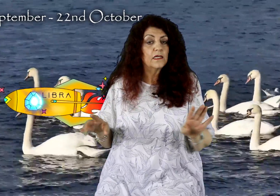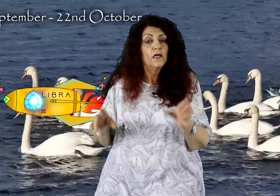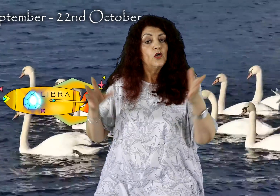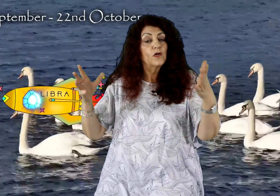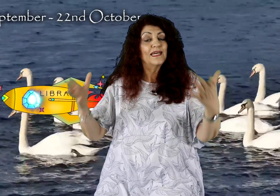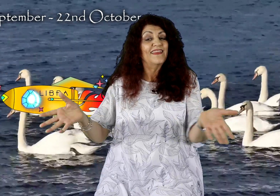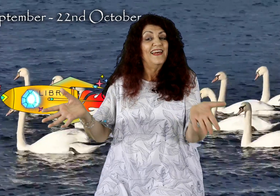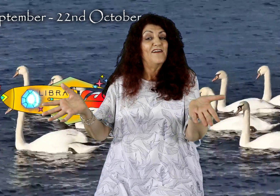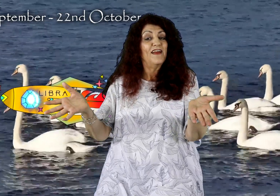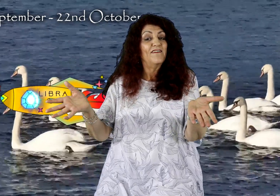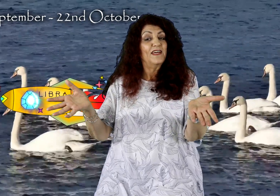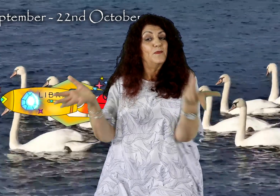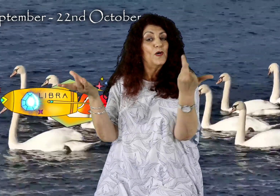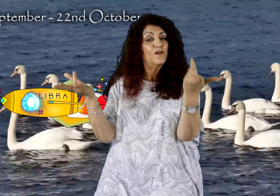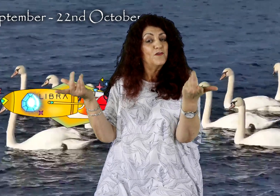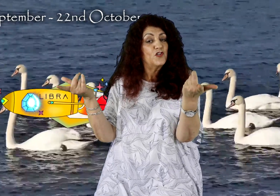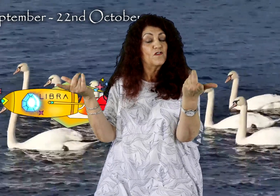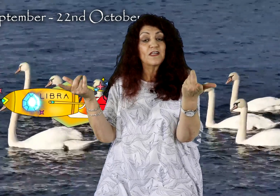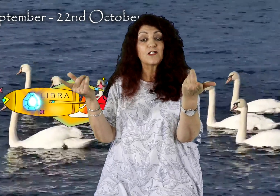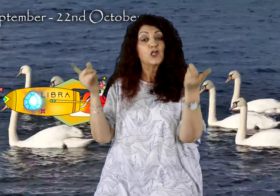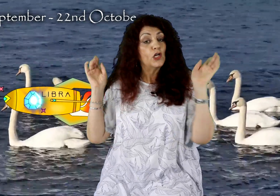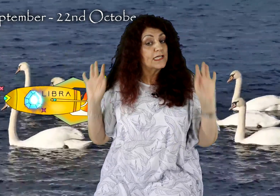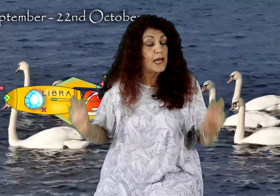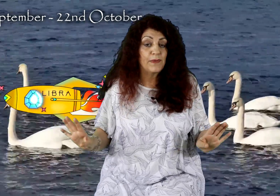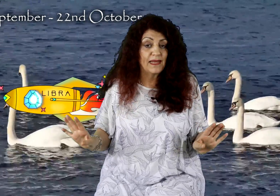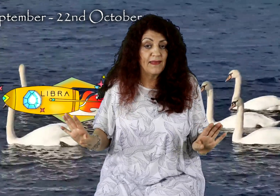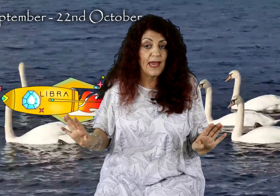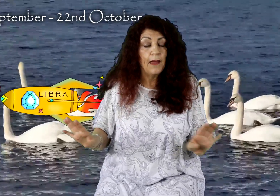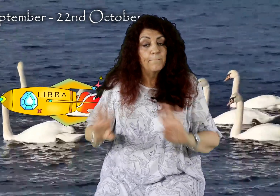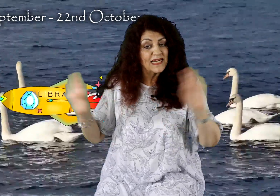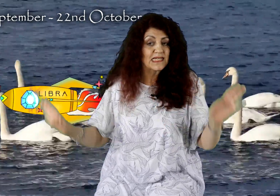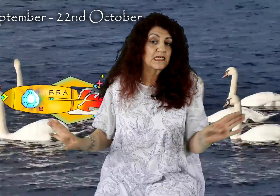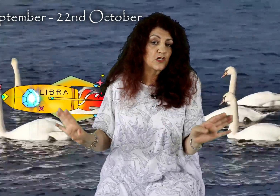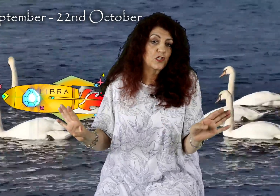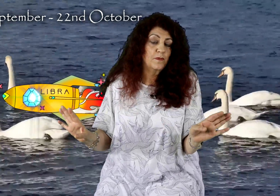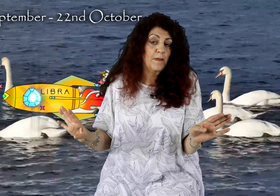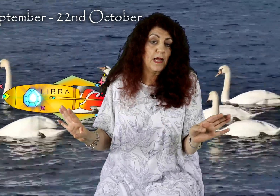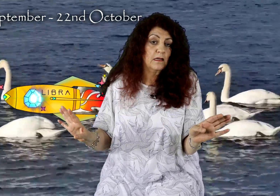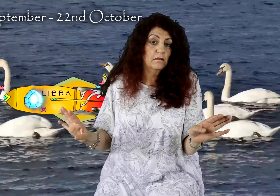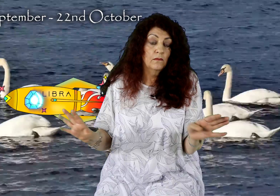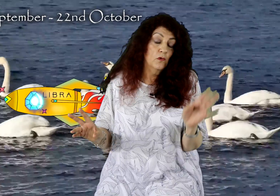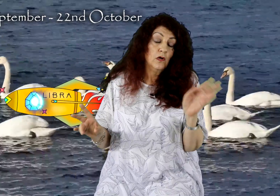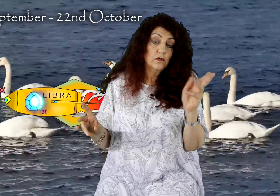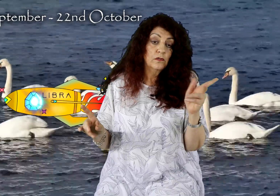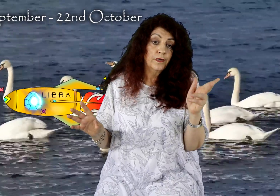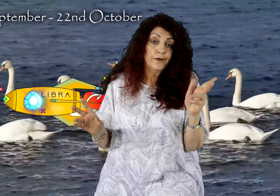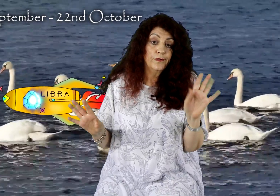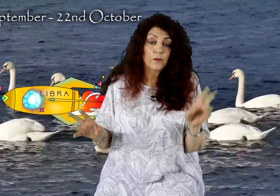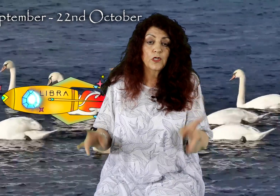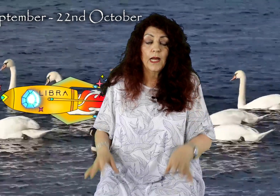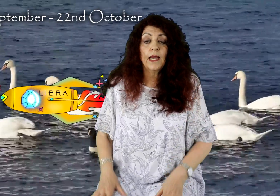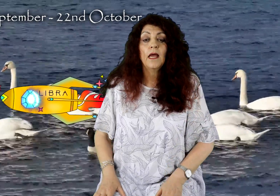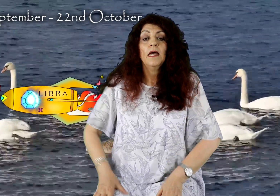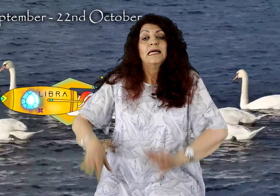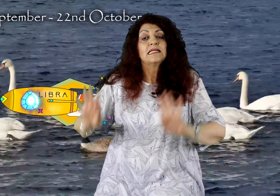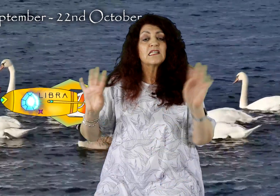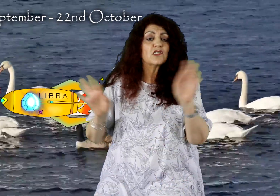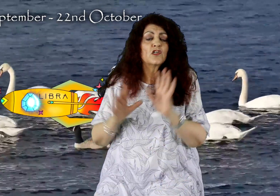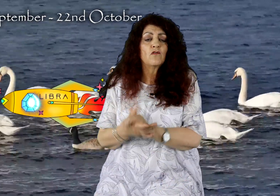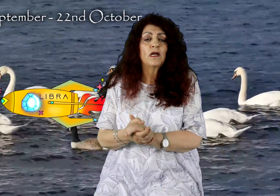you can let the love life keep you out of mischief. There's lots happening there. Big decisions to be made. or not, know what you like. Decisions aren't really